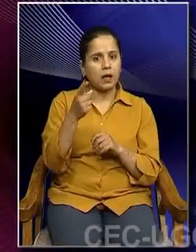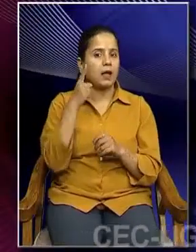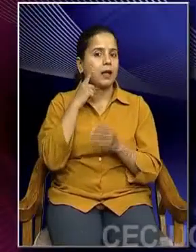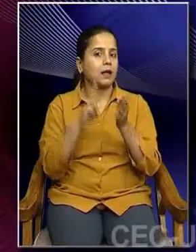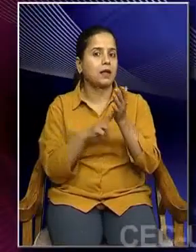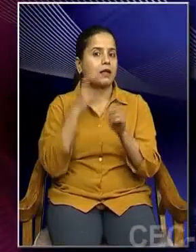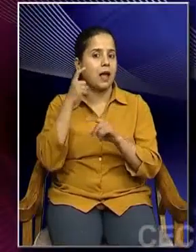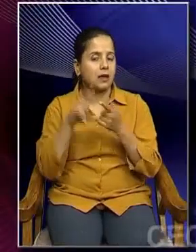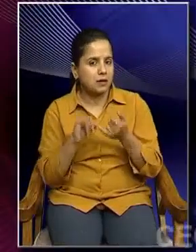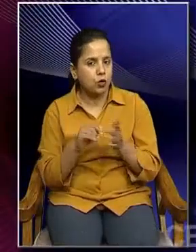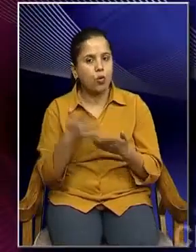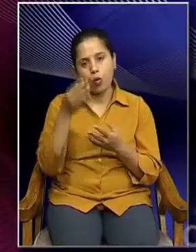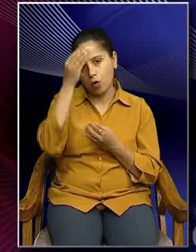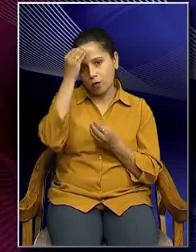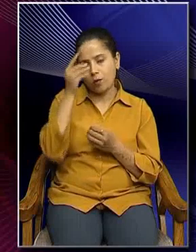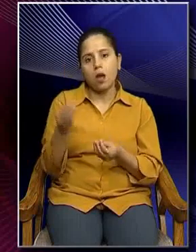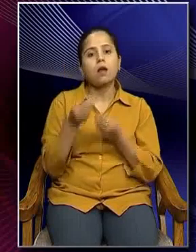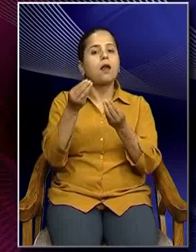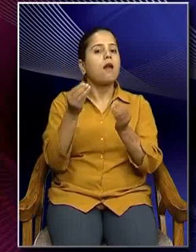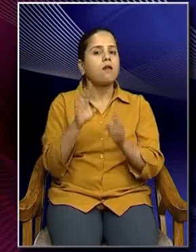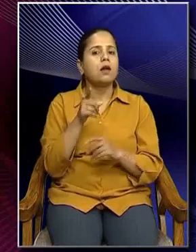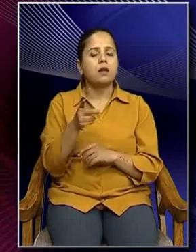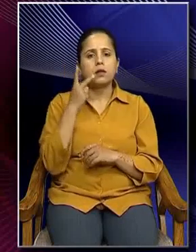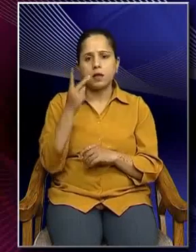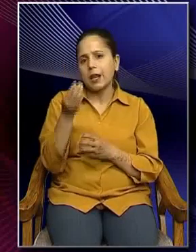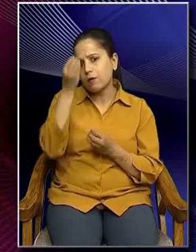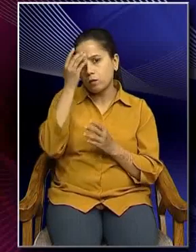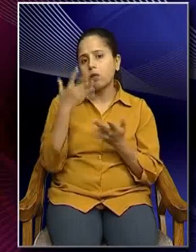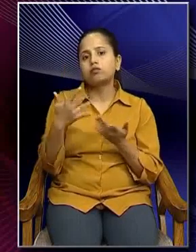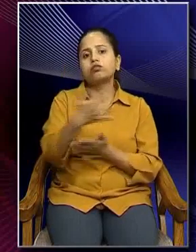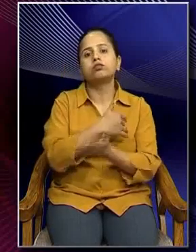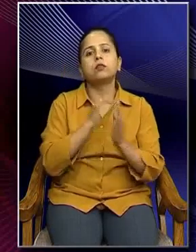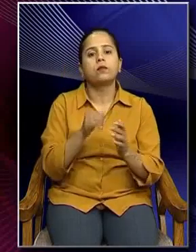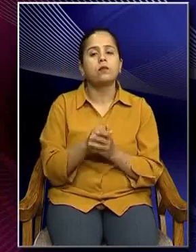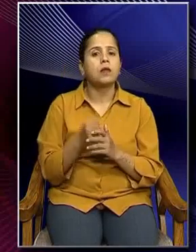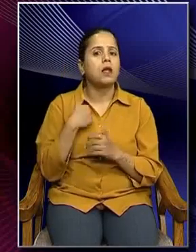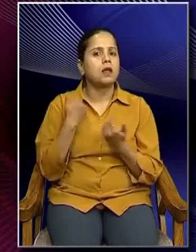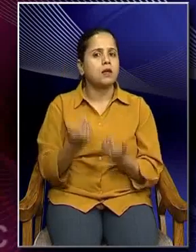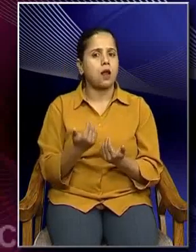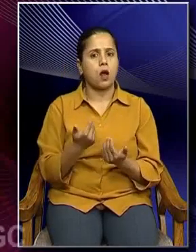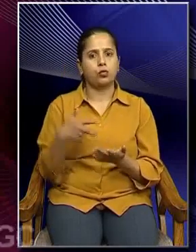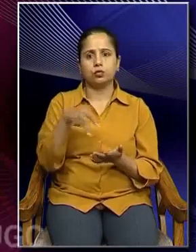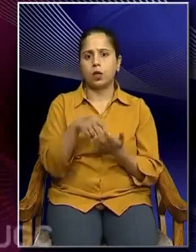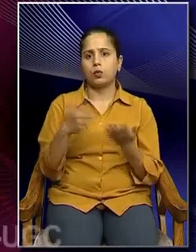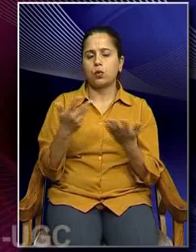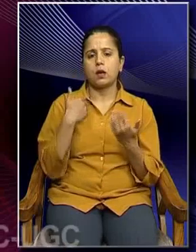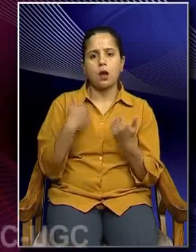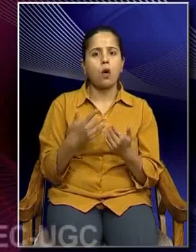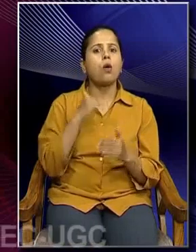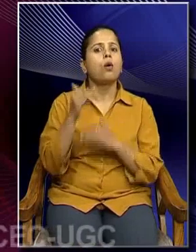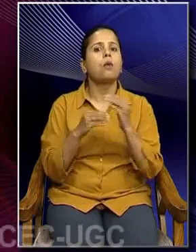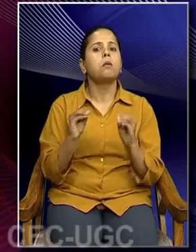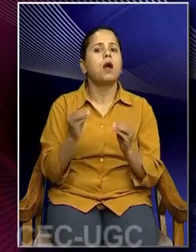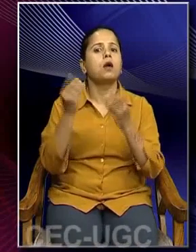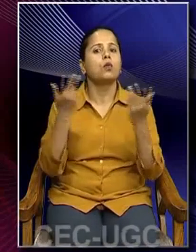these informations provide us very handful information. Where do we stand, or how much progress have we made, and how